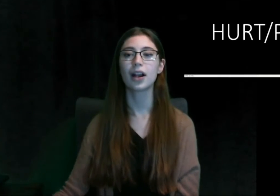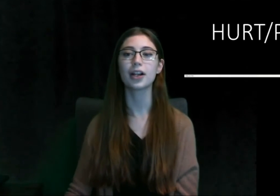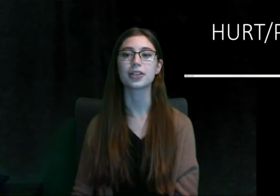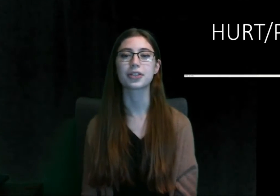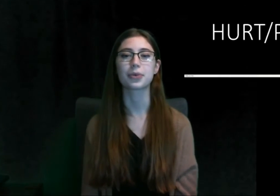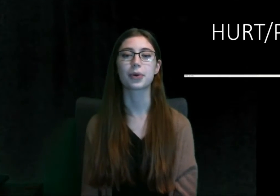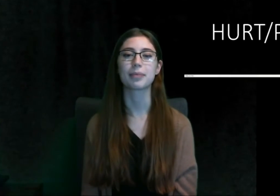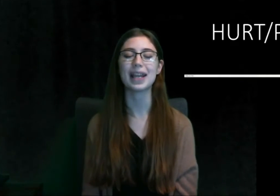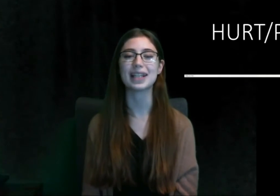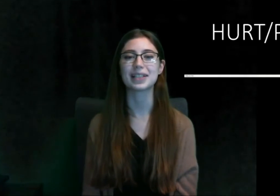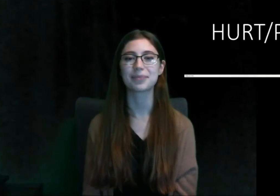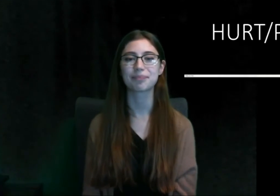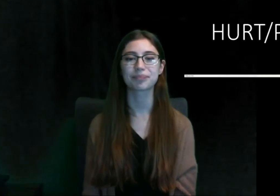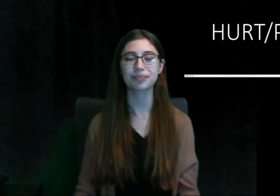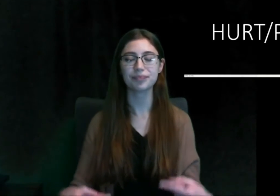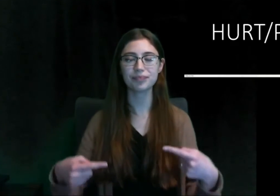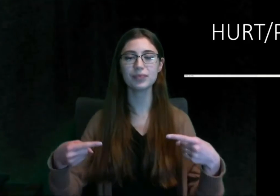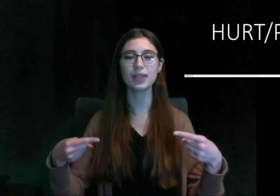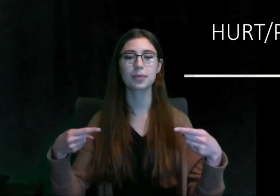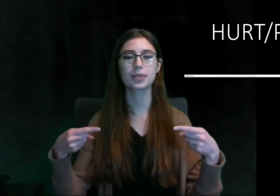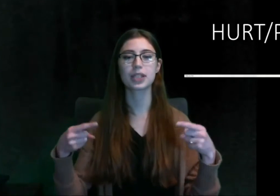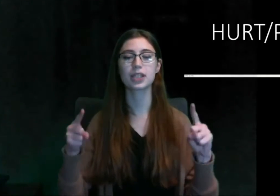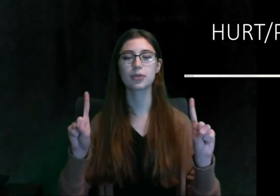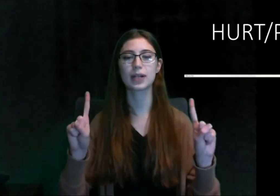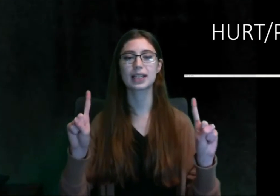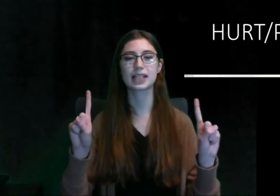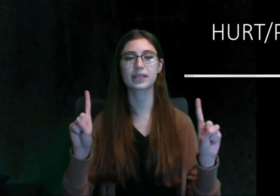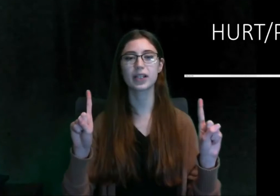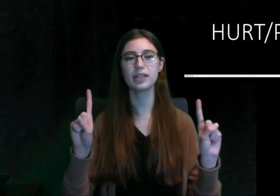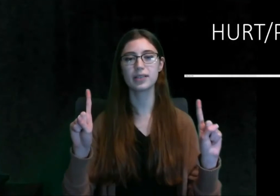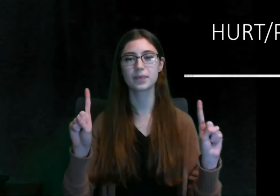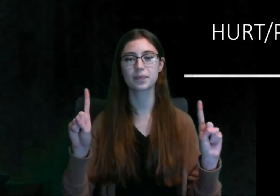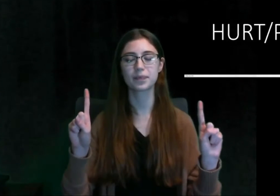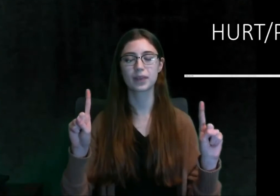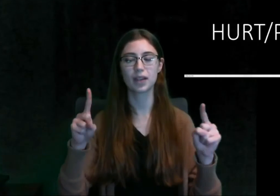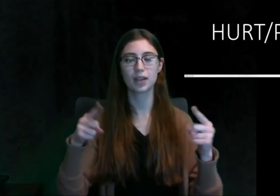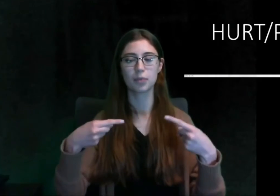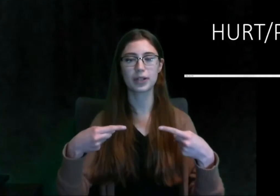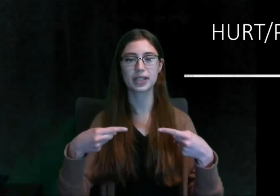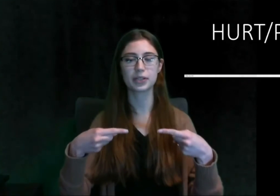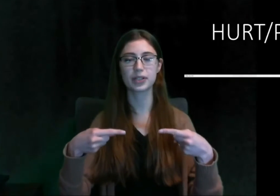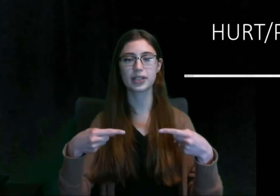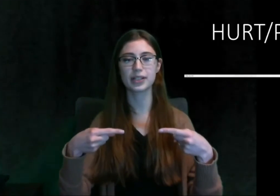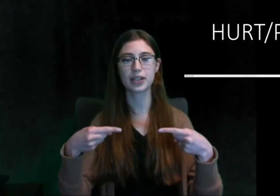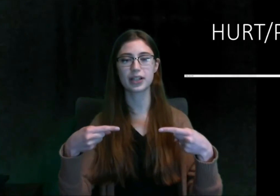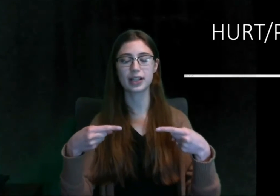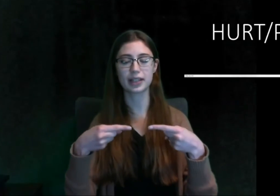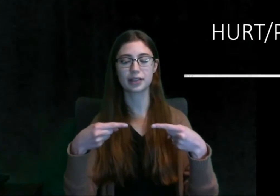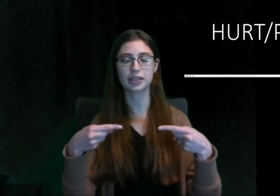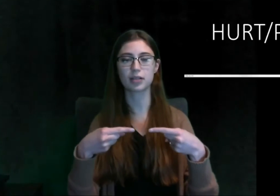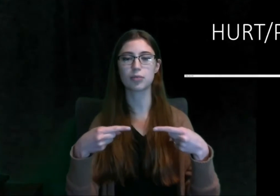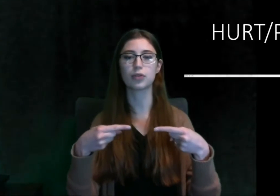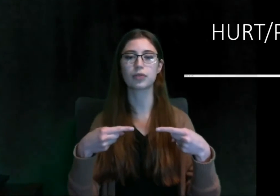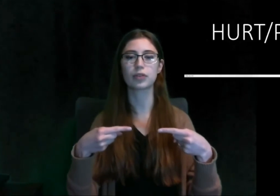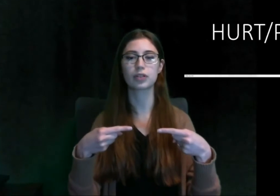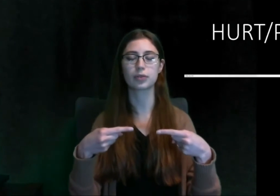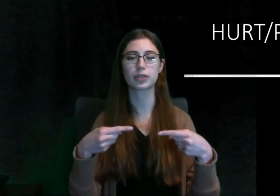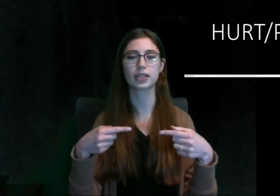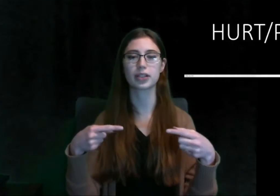Hurt or pain. 2 index fingers pointing towards each other, and they're just going to move towards each other.